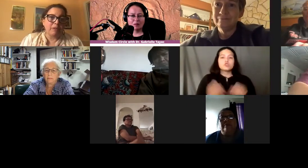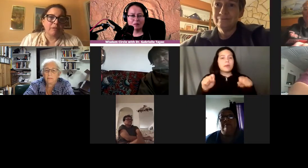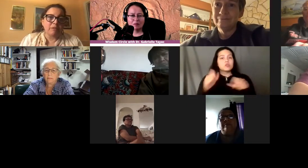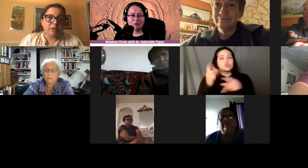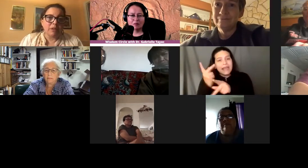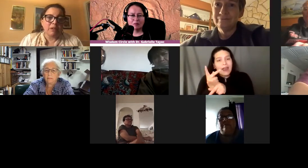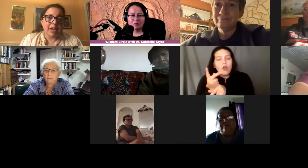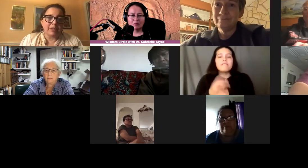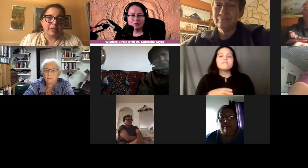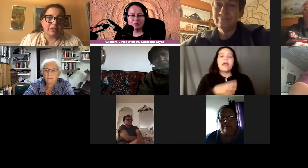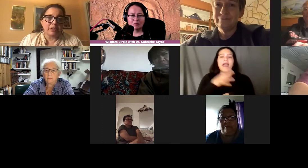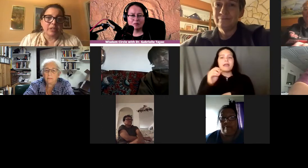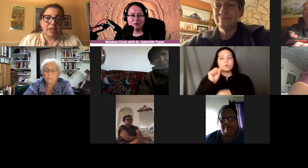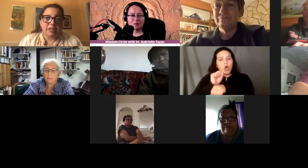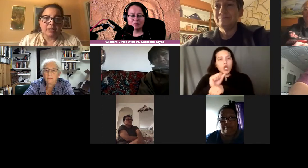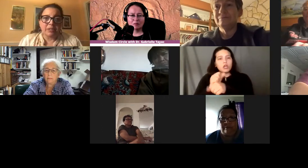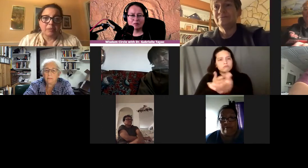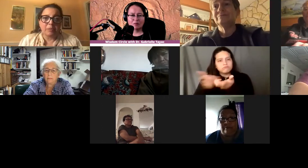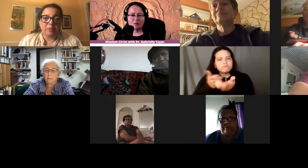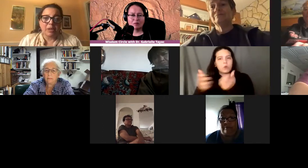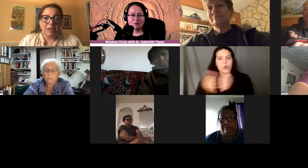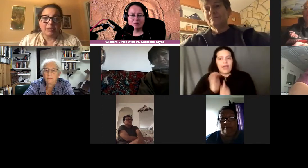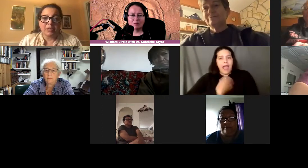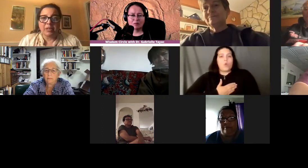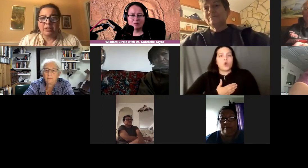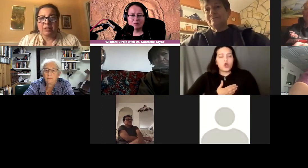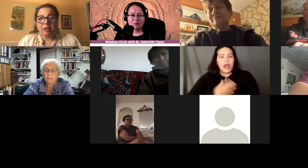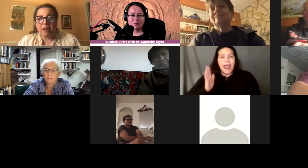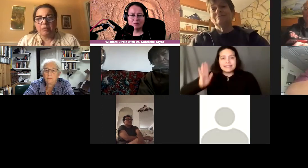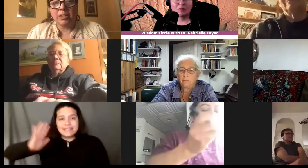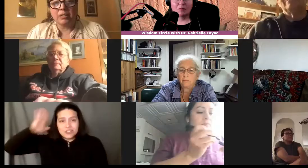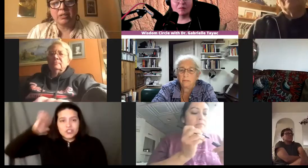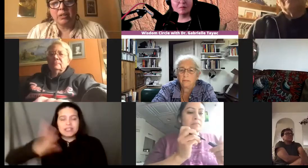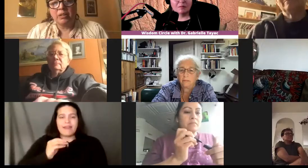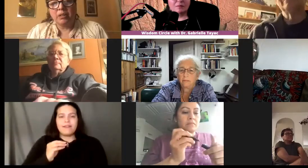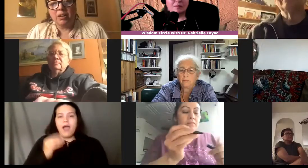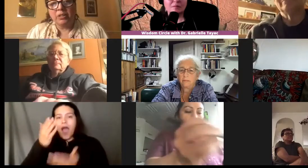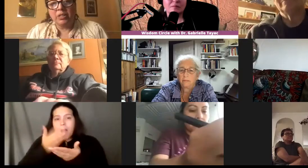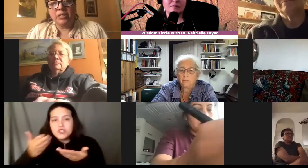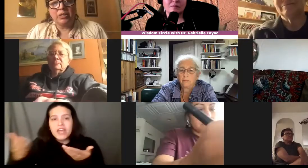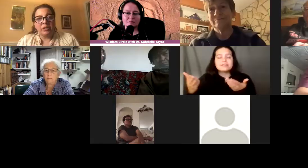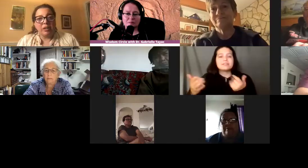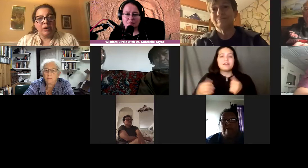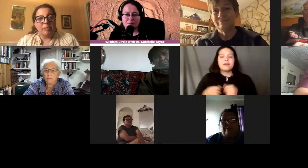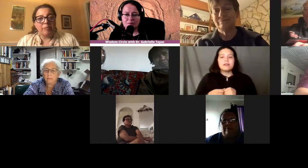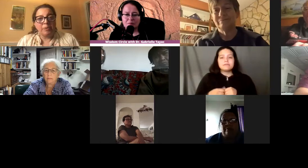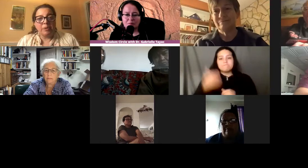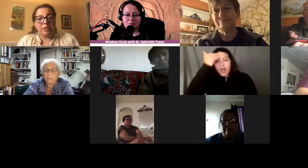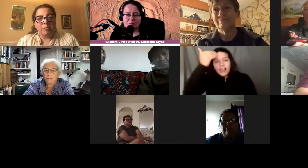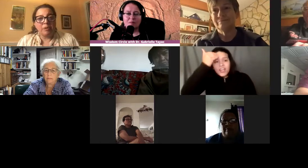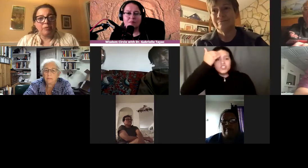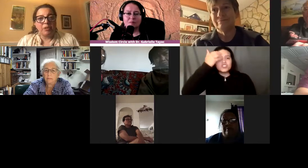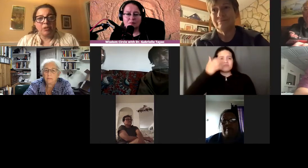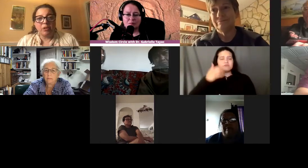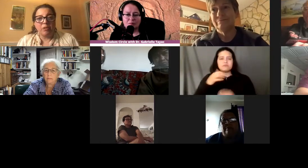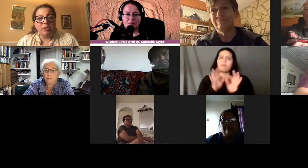with our own uh ancestors and ancestor ancestor objects knowledge um really